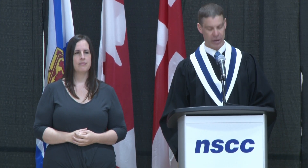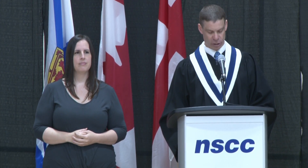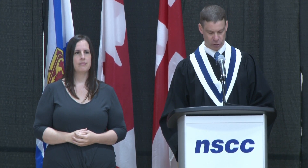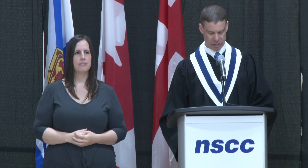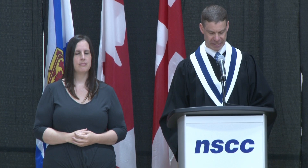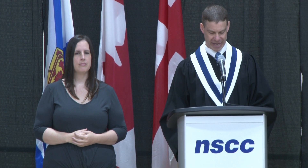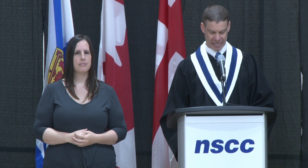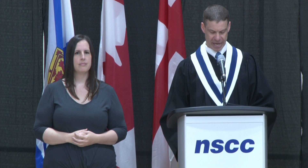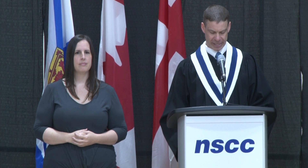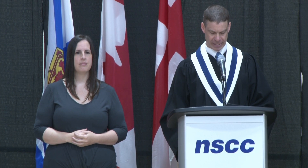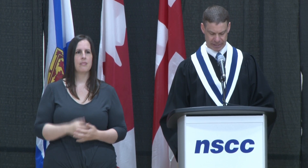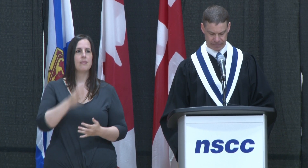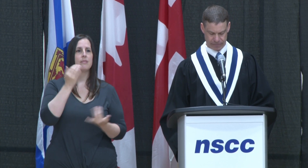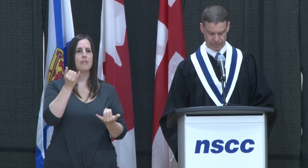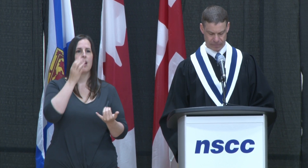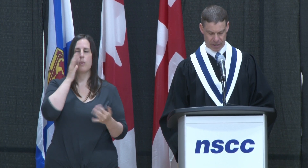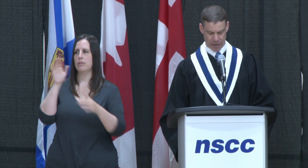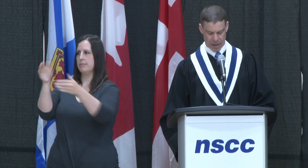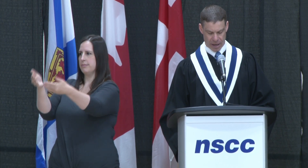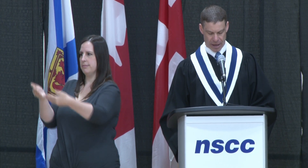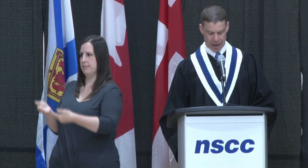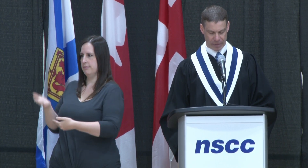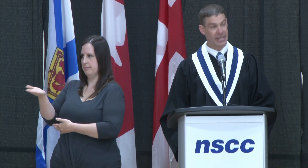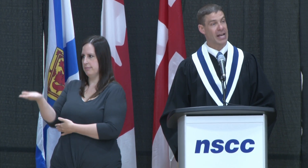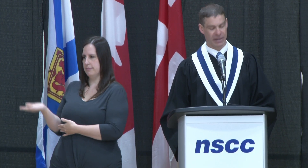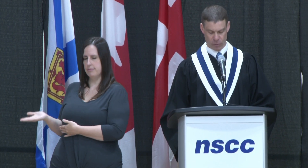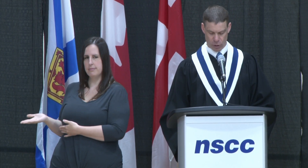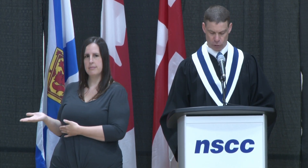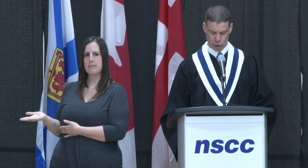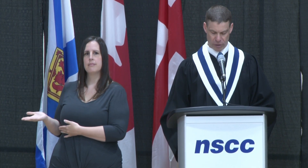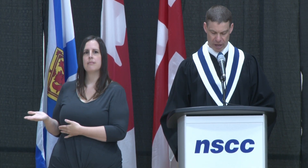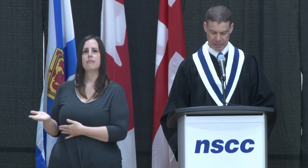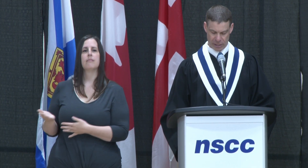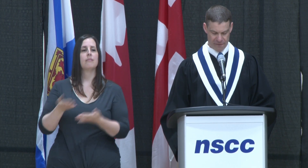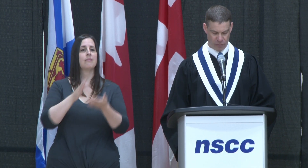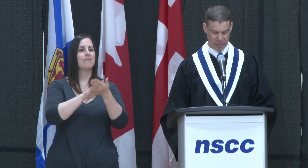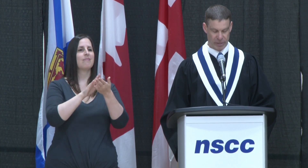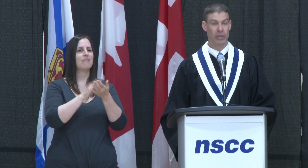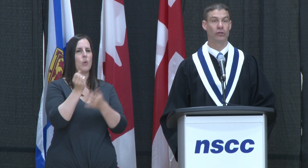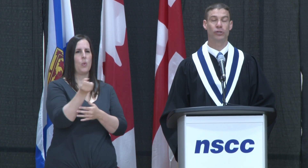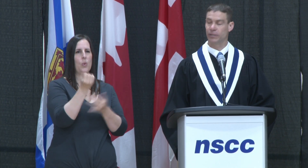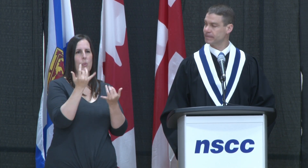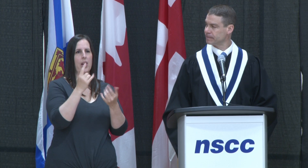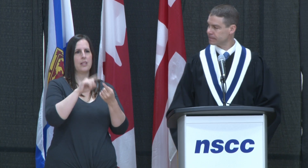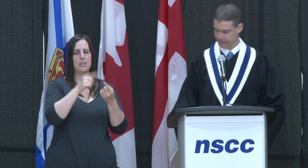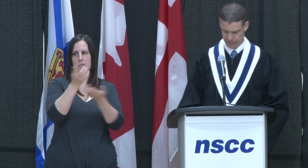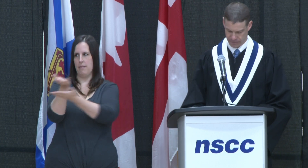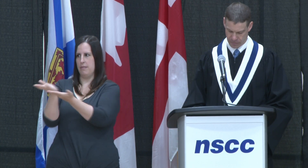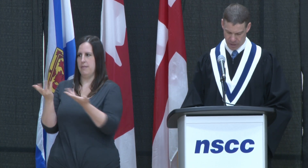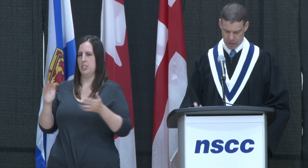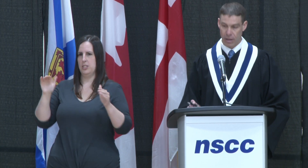I will now introduce the stage guests. I'd please ask if you would hold your applause until everyone has been introduced.